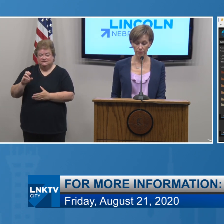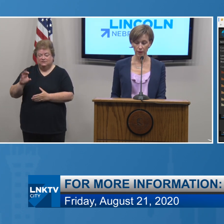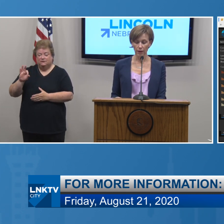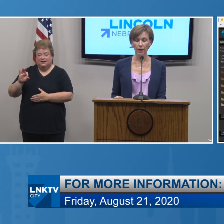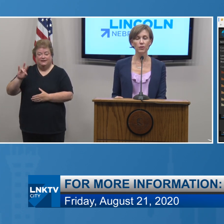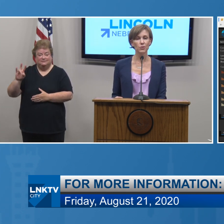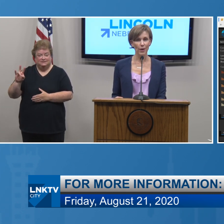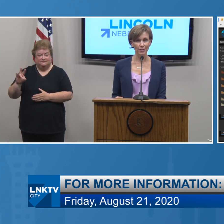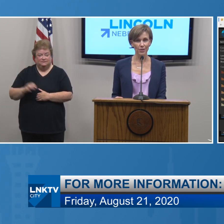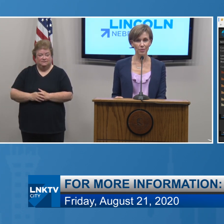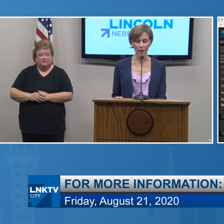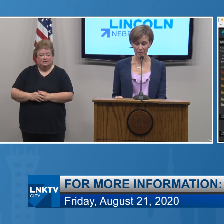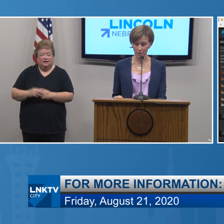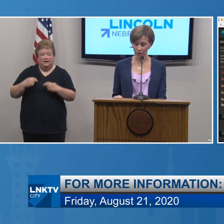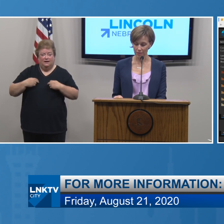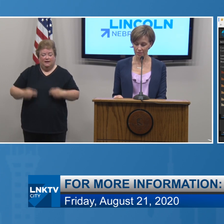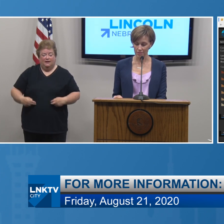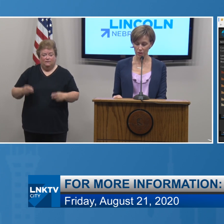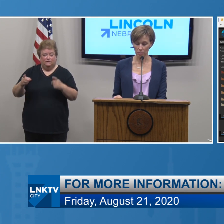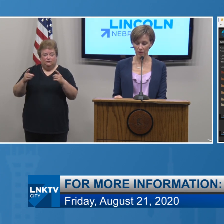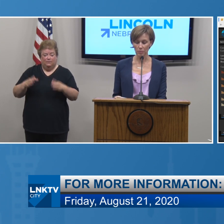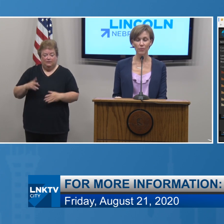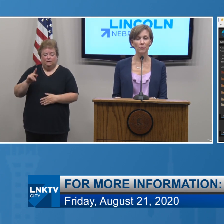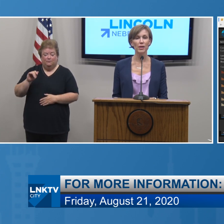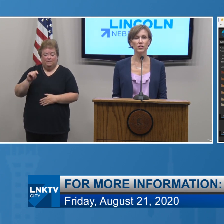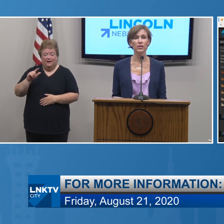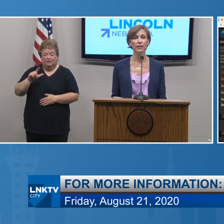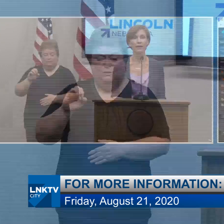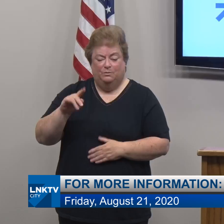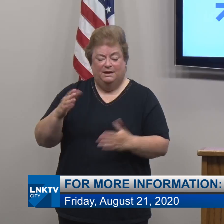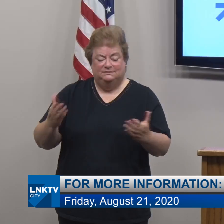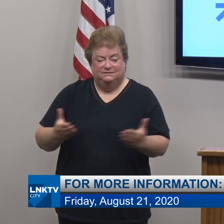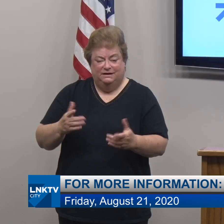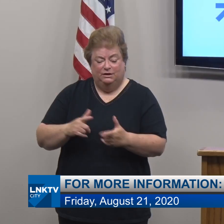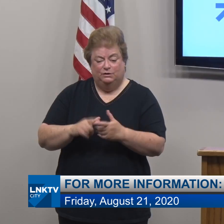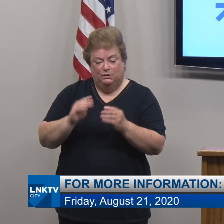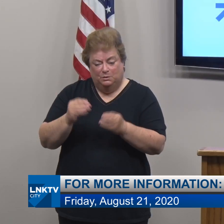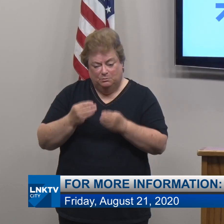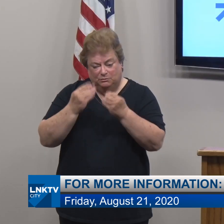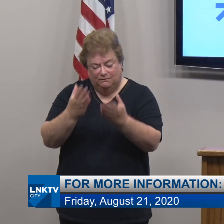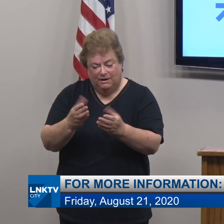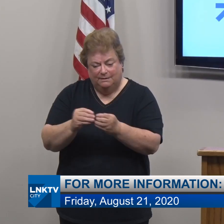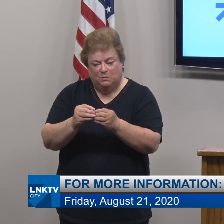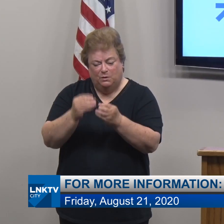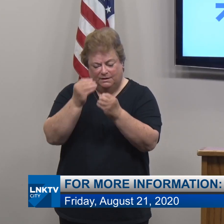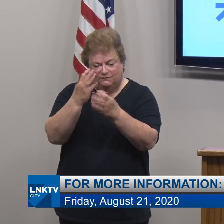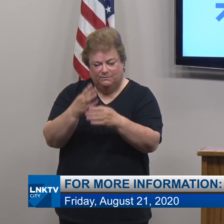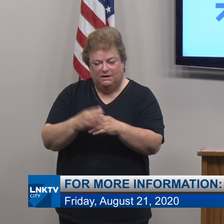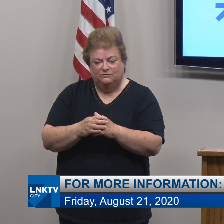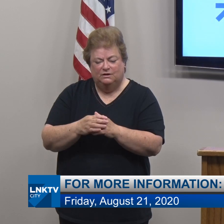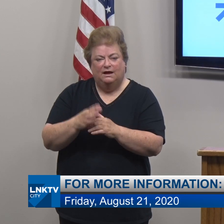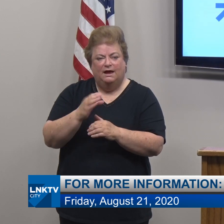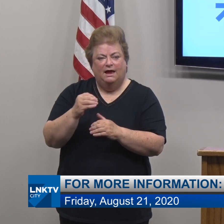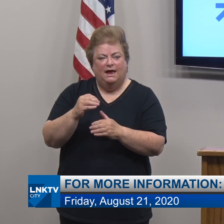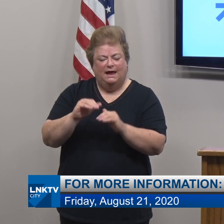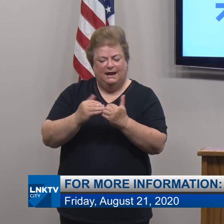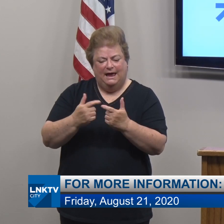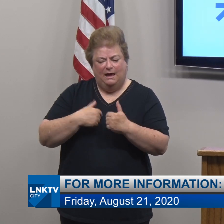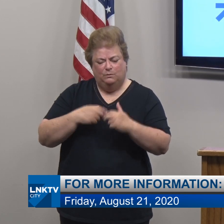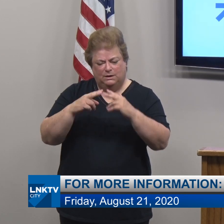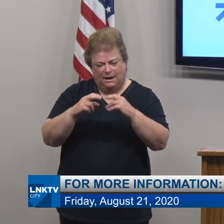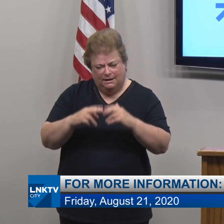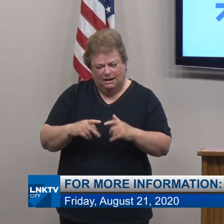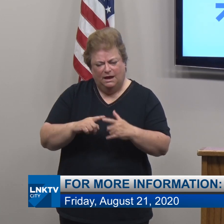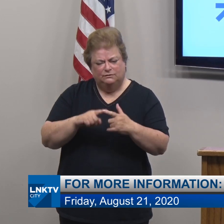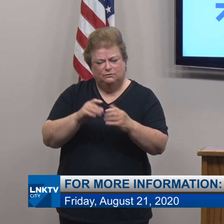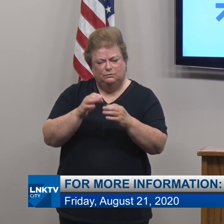1,697. Health Director Pat Lopez is here to provide more information and an analysis of the main indicators that we use to determine the